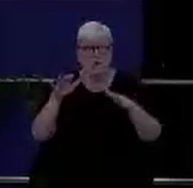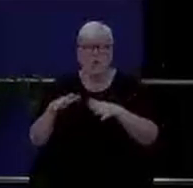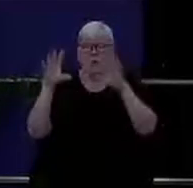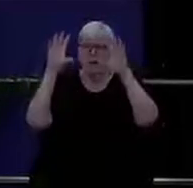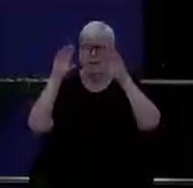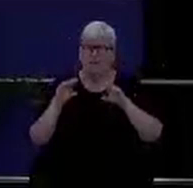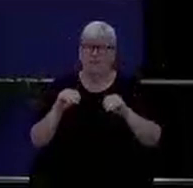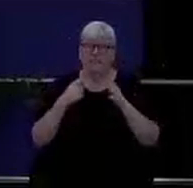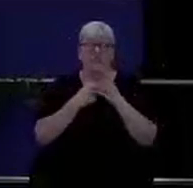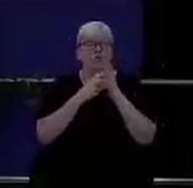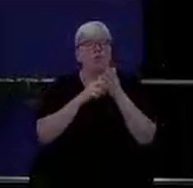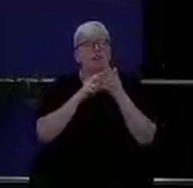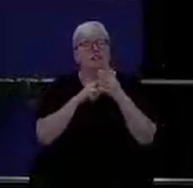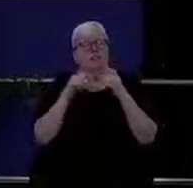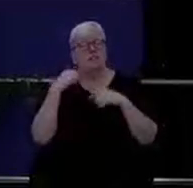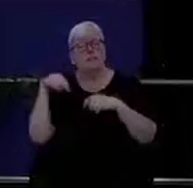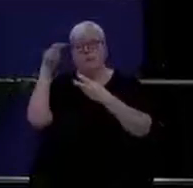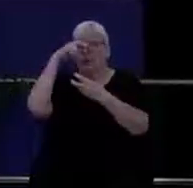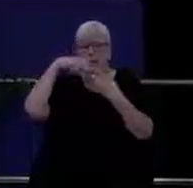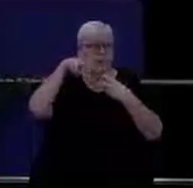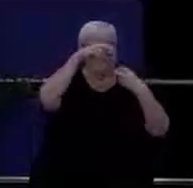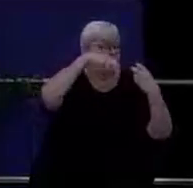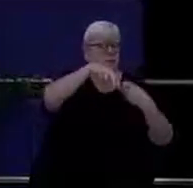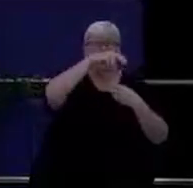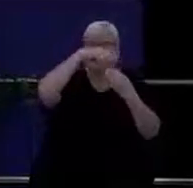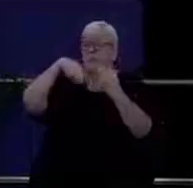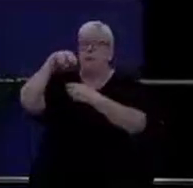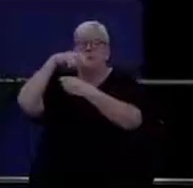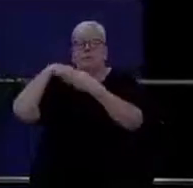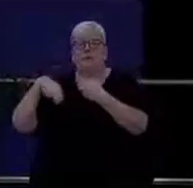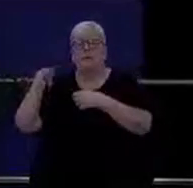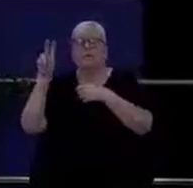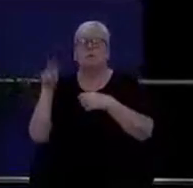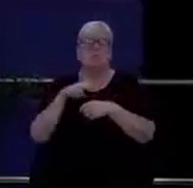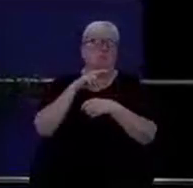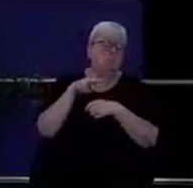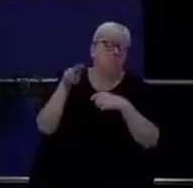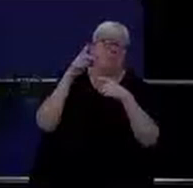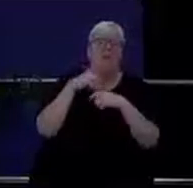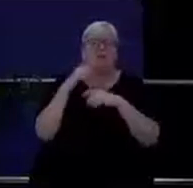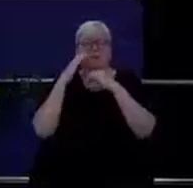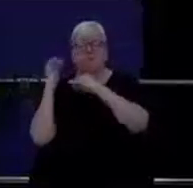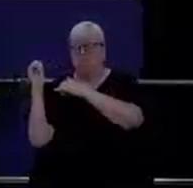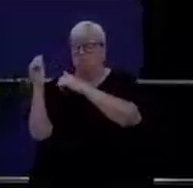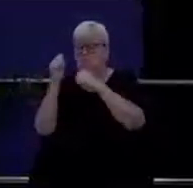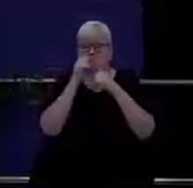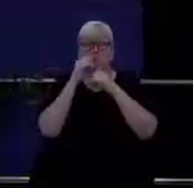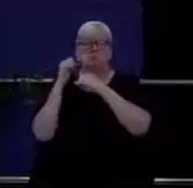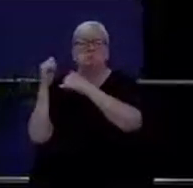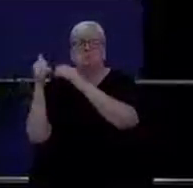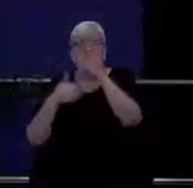the raven flew by in repeated loops from his perch on the fence at the front, round to the back of the house and past this